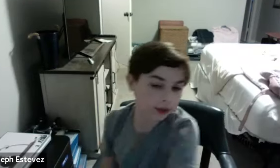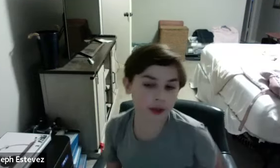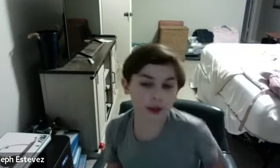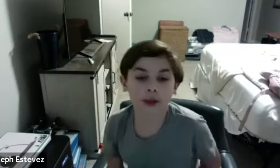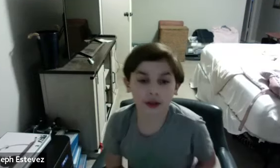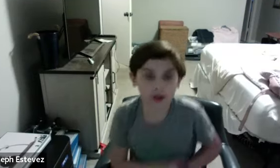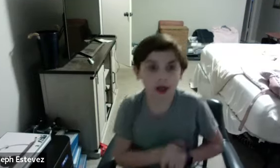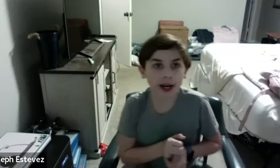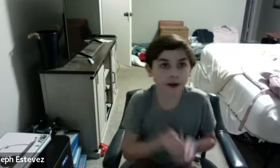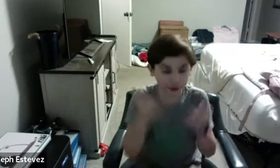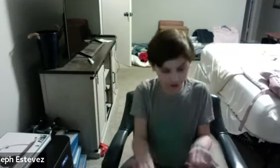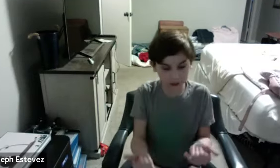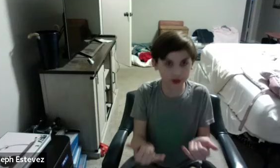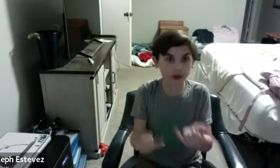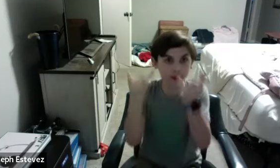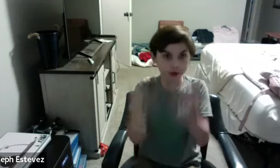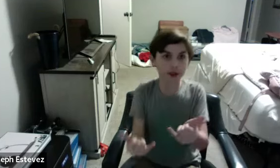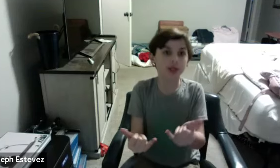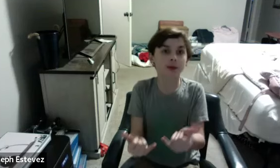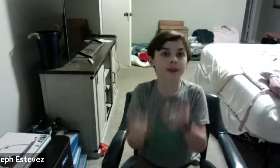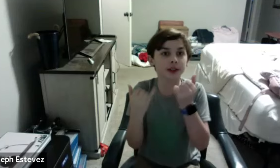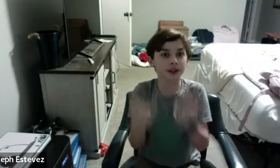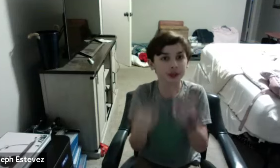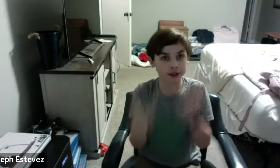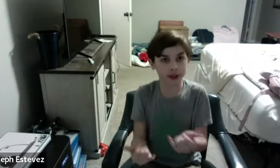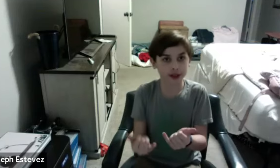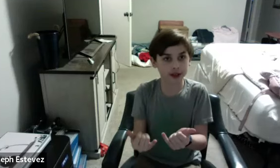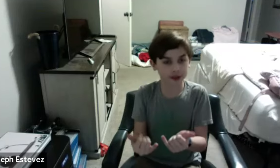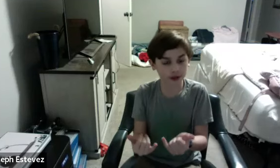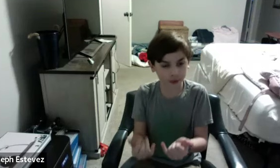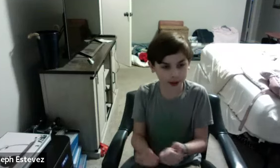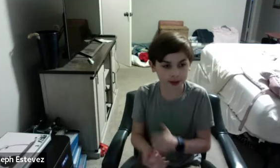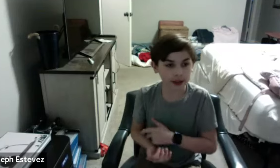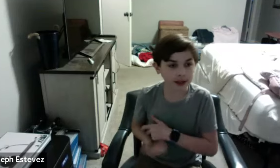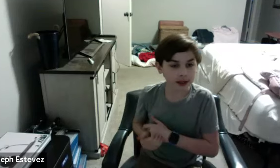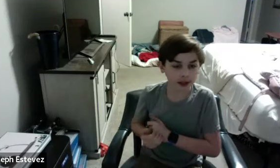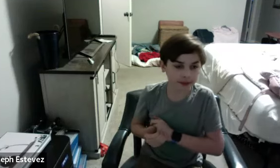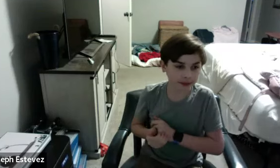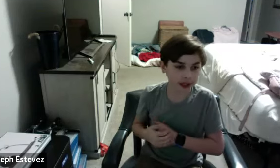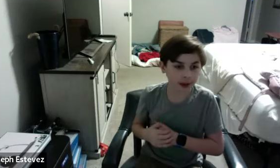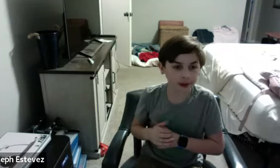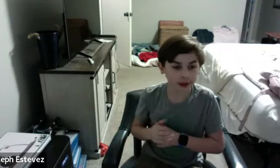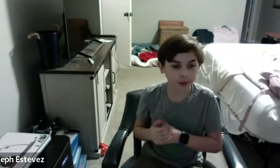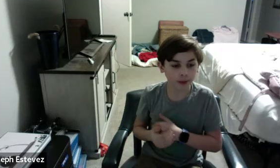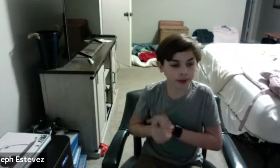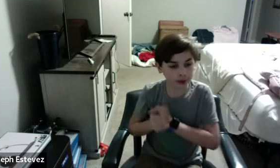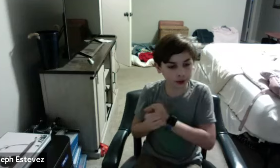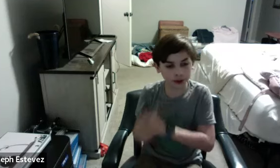So you know how now is just doing this once and today is twice. Mm-hmm. What if you